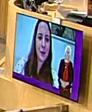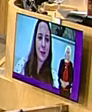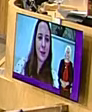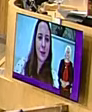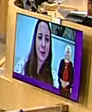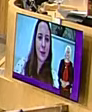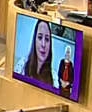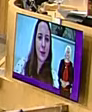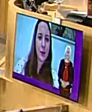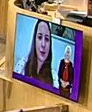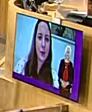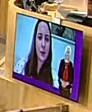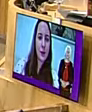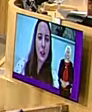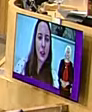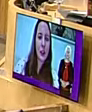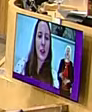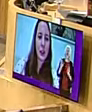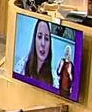I might need to be unstuck.